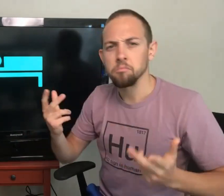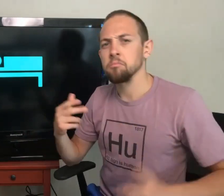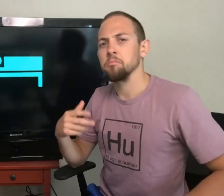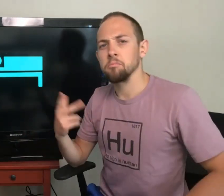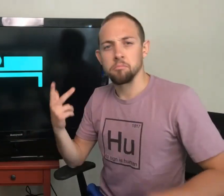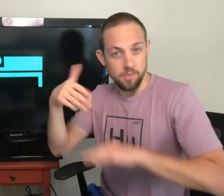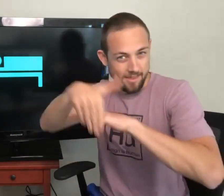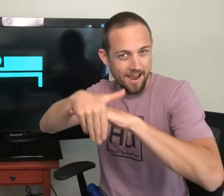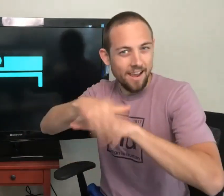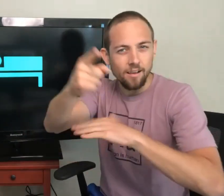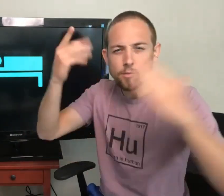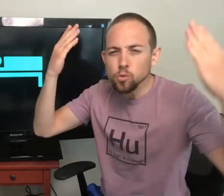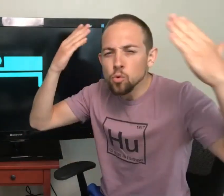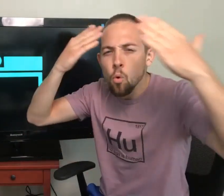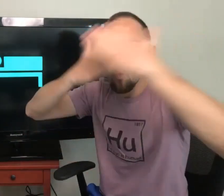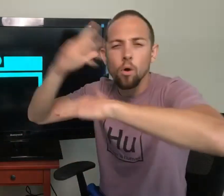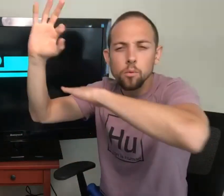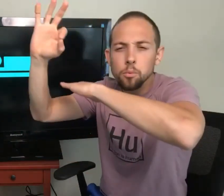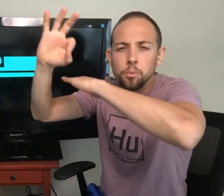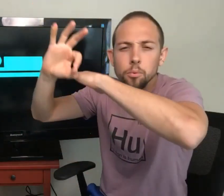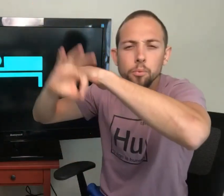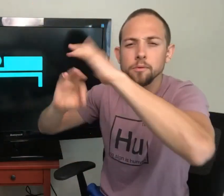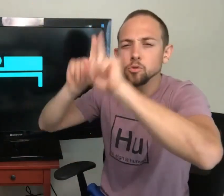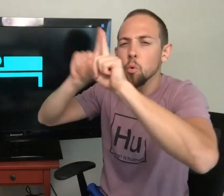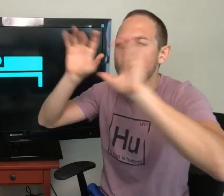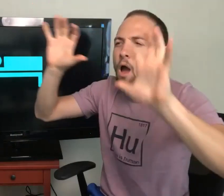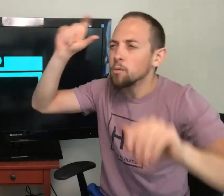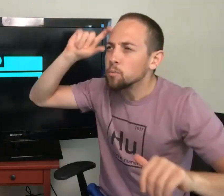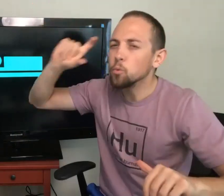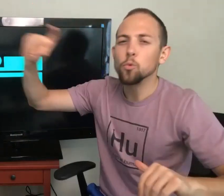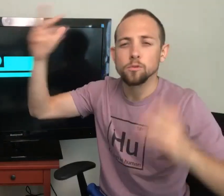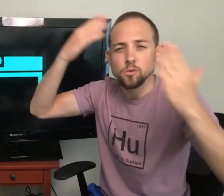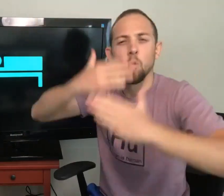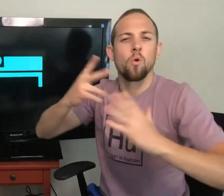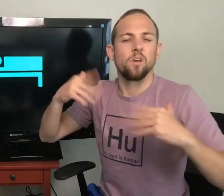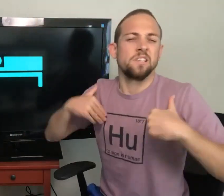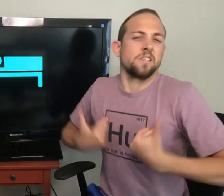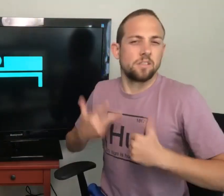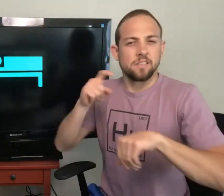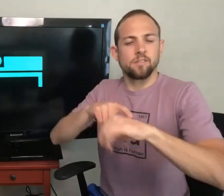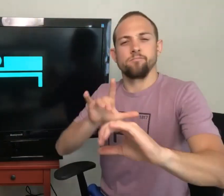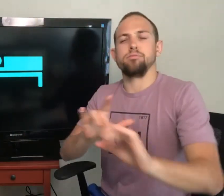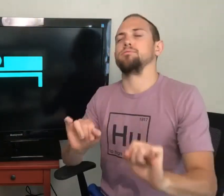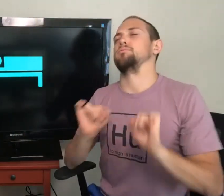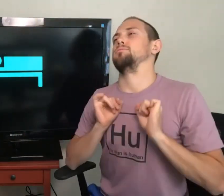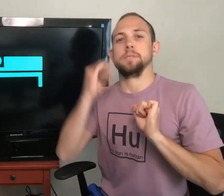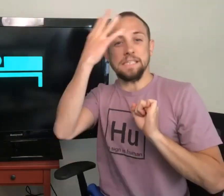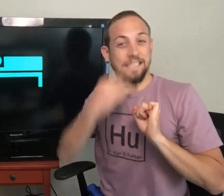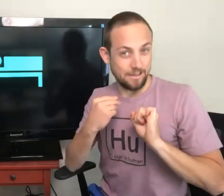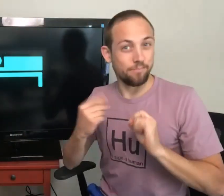ask a when question. Look at my eyebrows. When do you sleep? I sleep when the moon comes out and the stars sprinkle